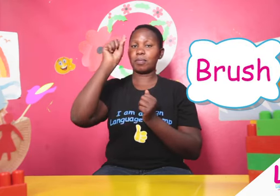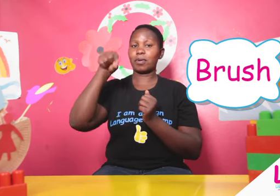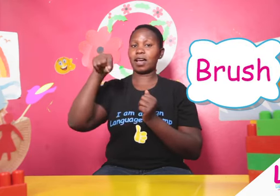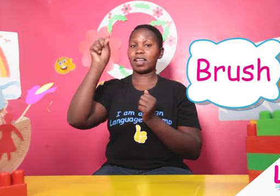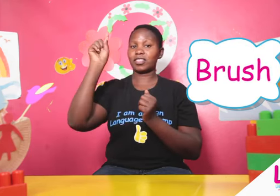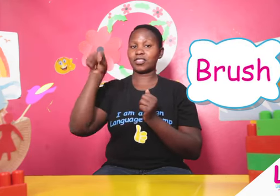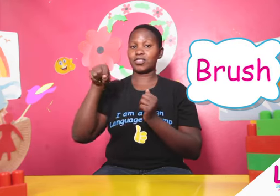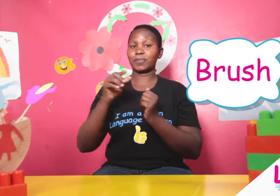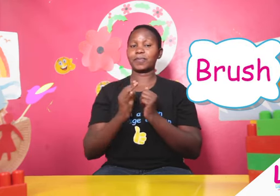brush.